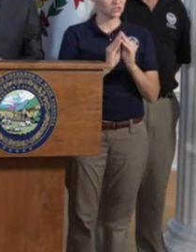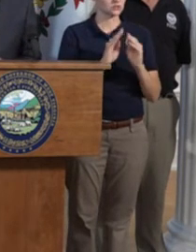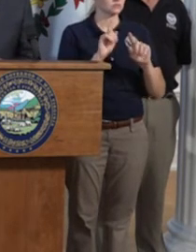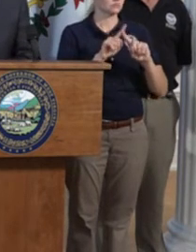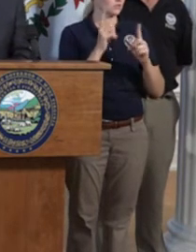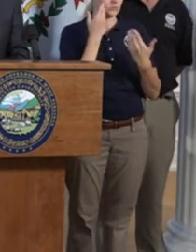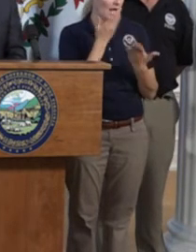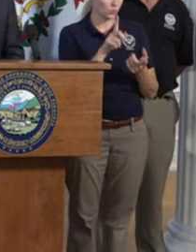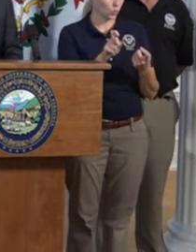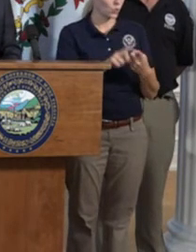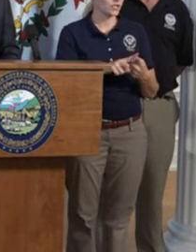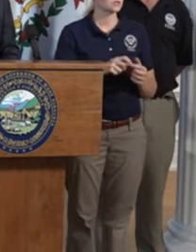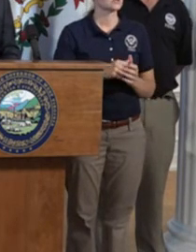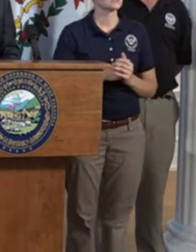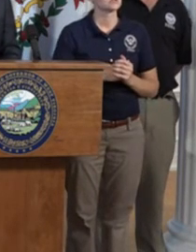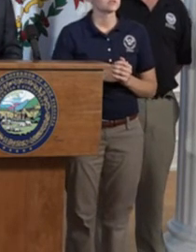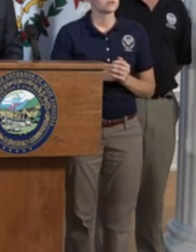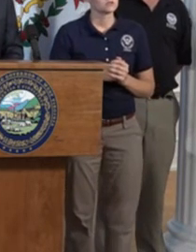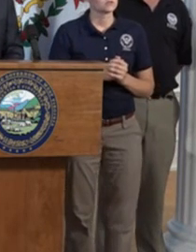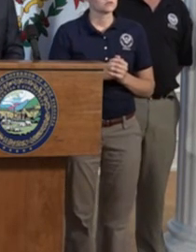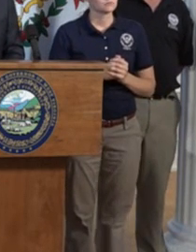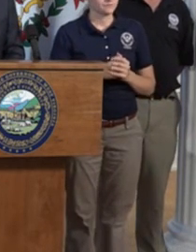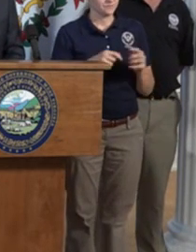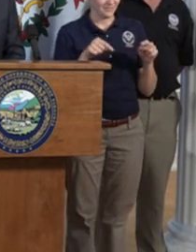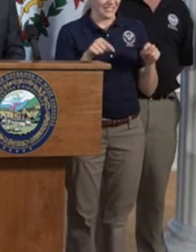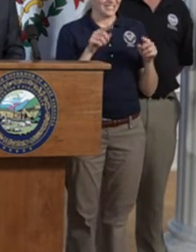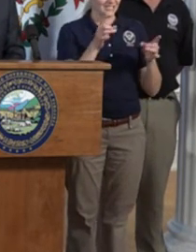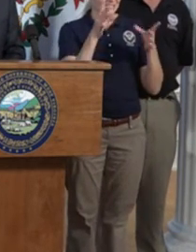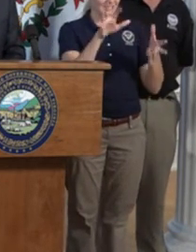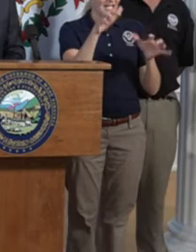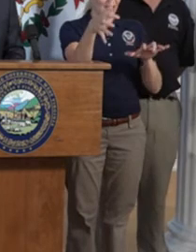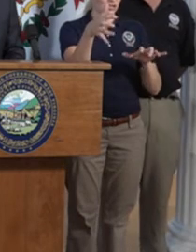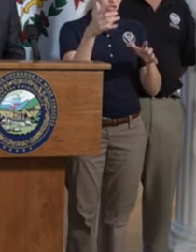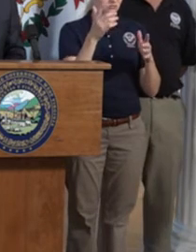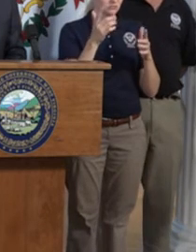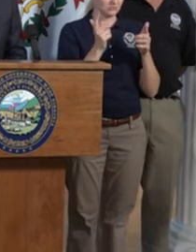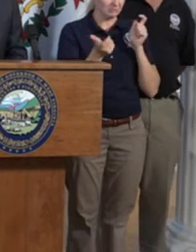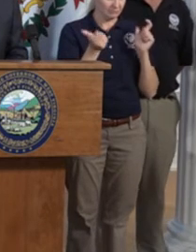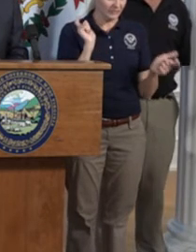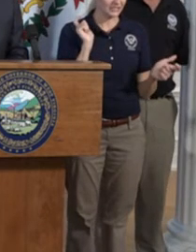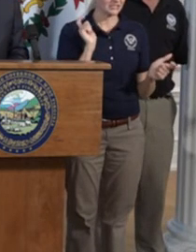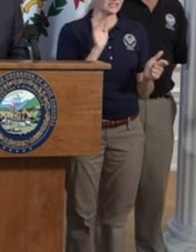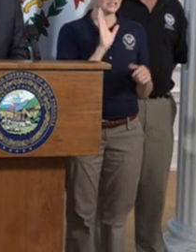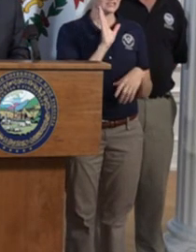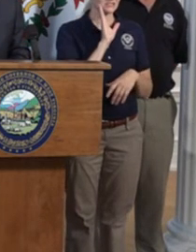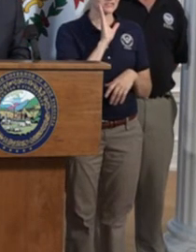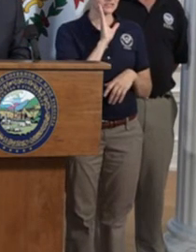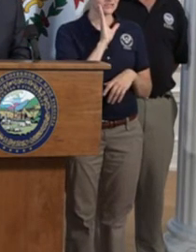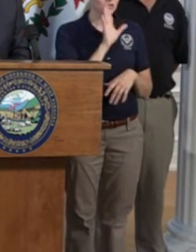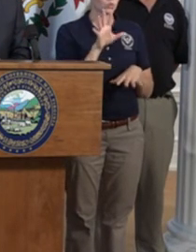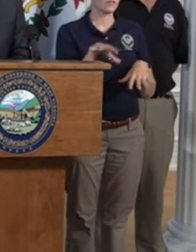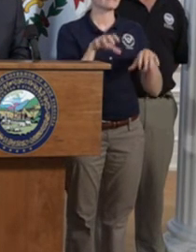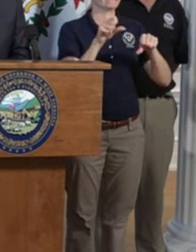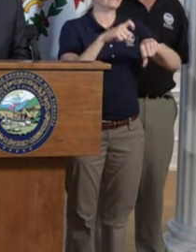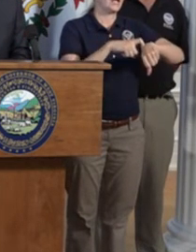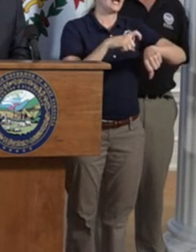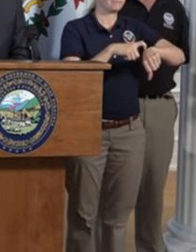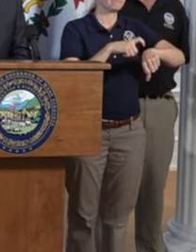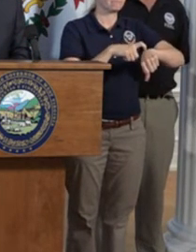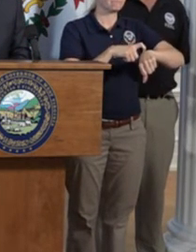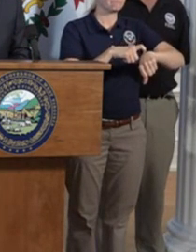Obviously, this is, you know, as big as it is, it's going to take some time. And, you know, just, I mean, if you think about, you know,